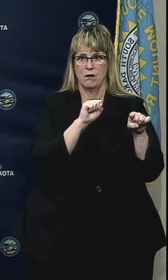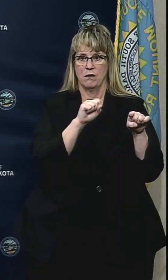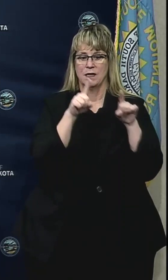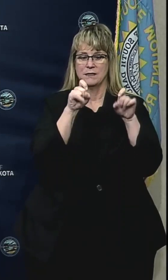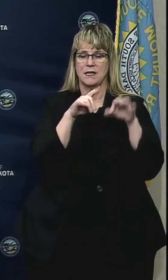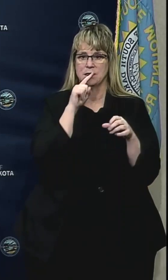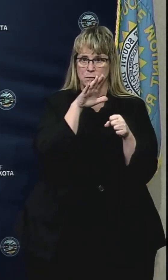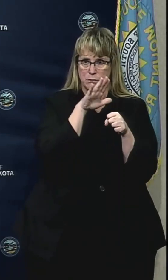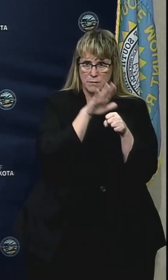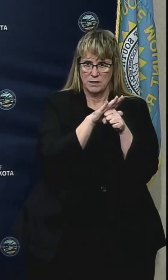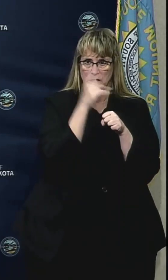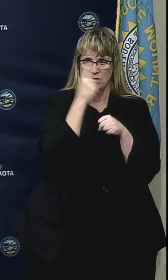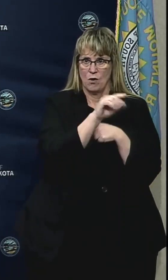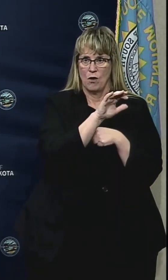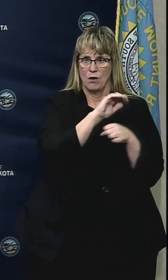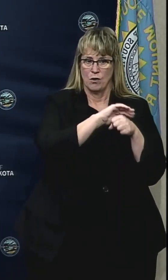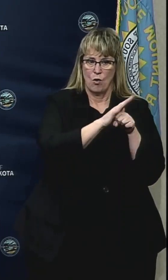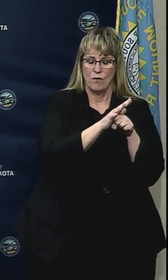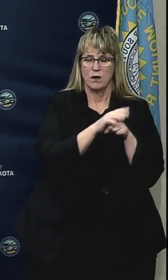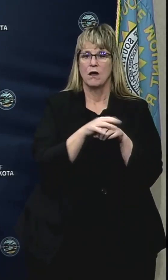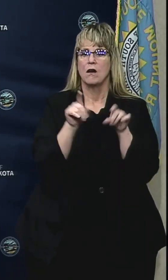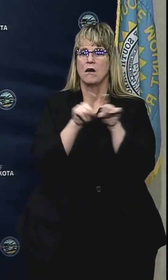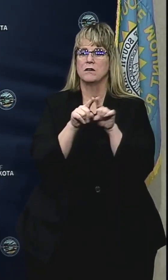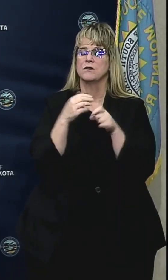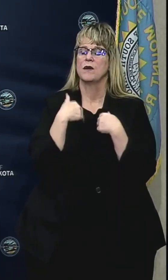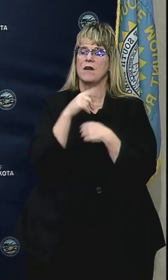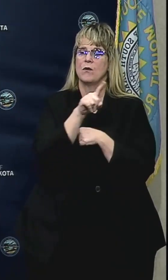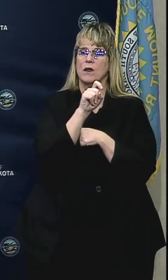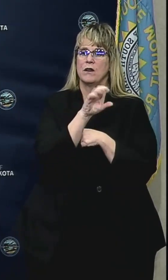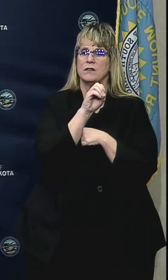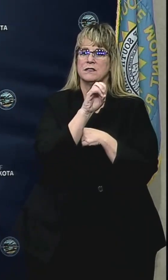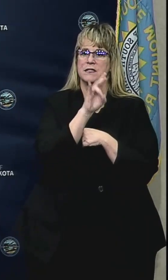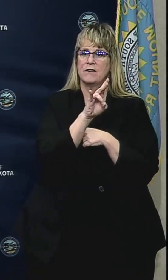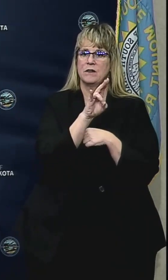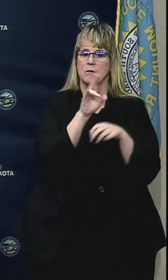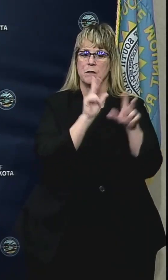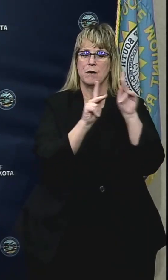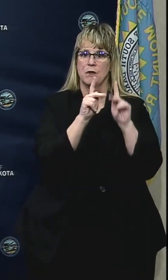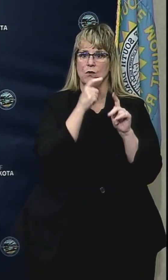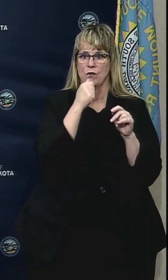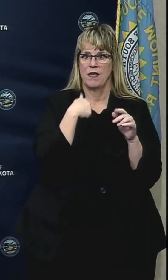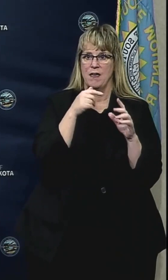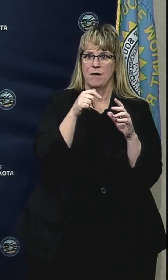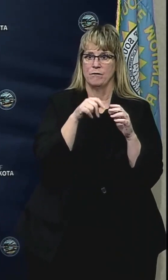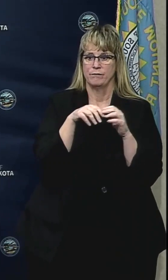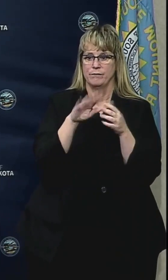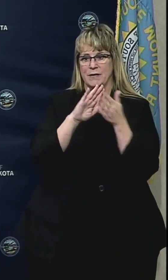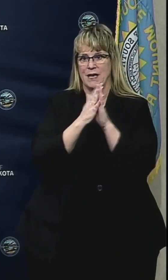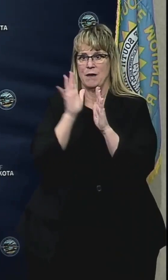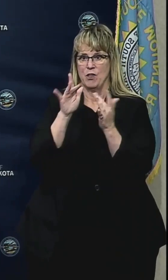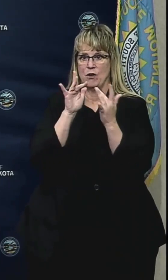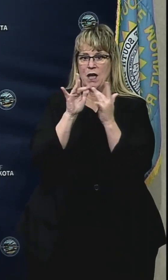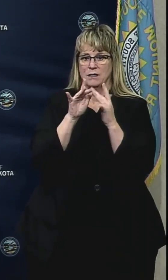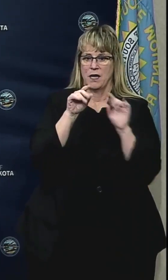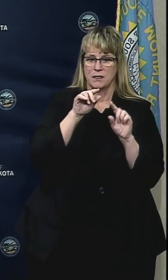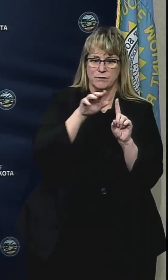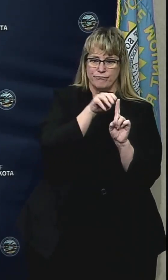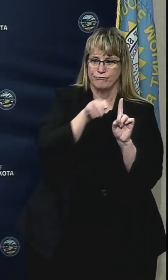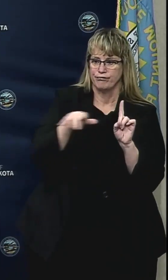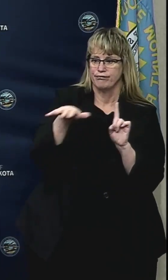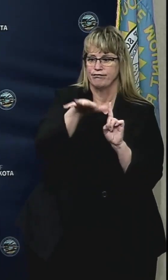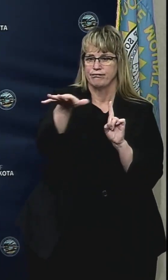positive for COVID-19. We also have 107 other people that are their contacts who became positive because of